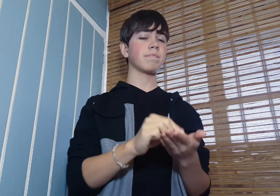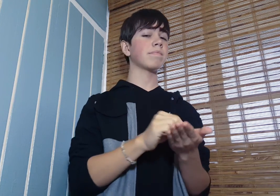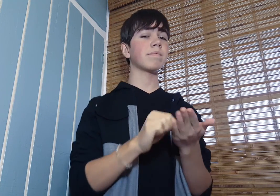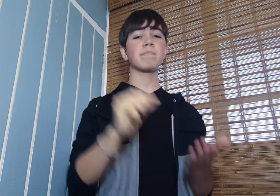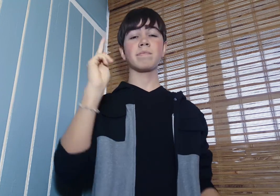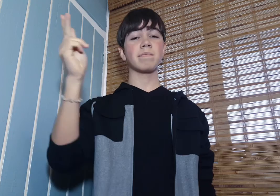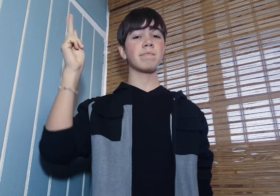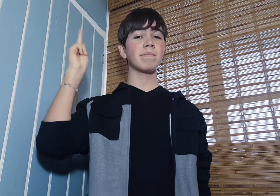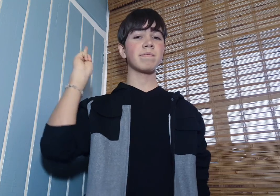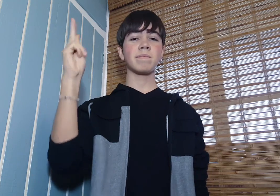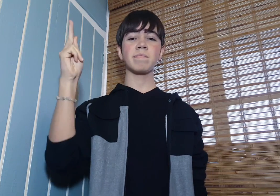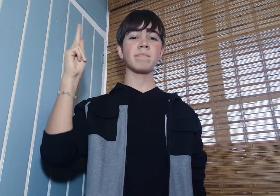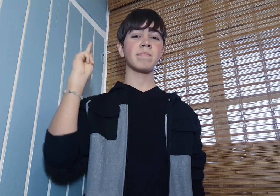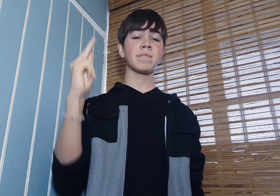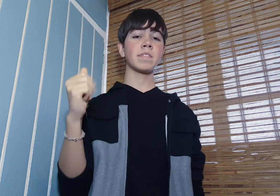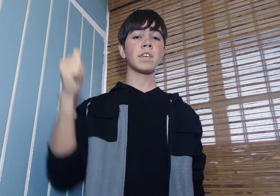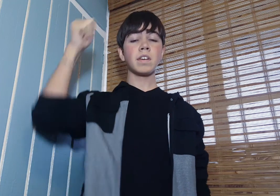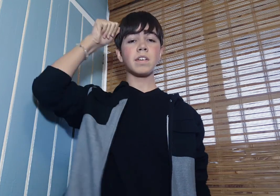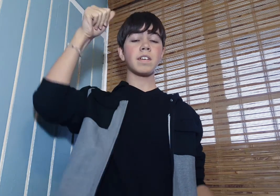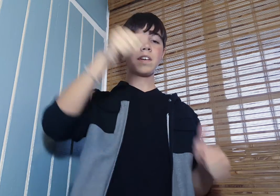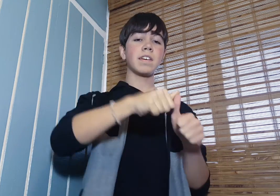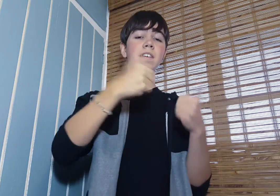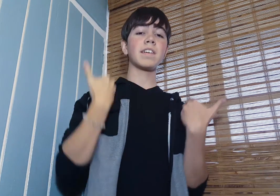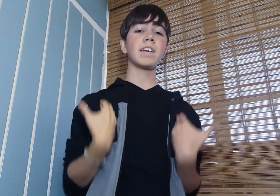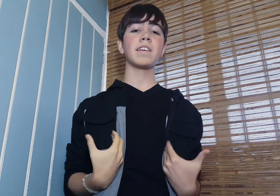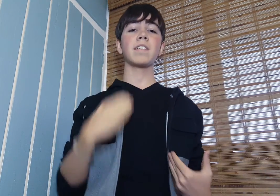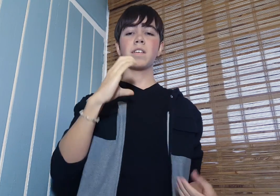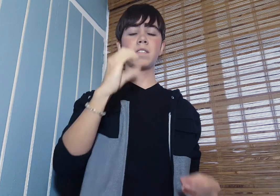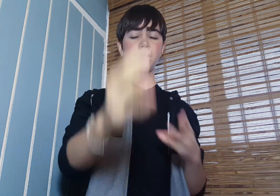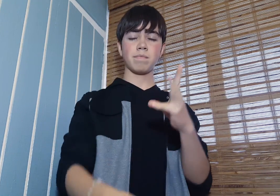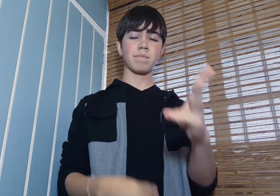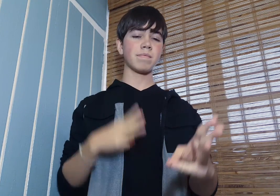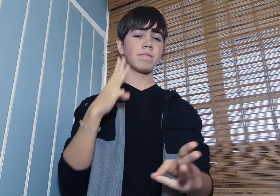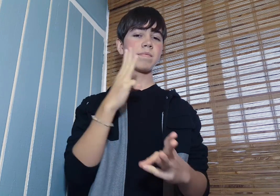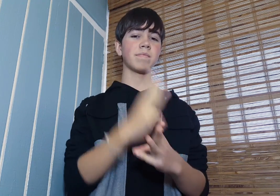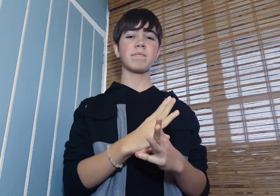go down in history Remember me for centuries